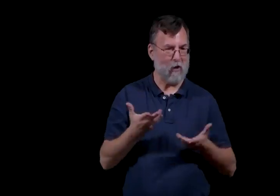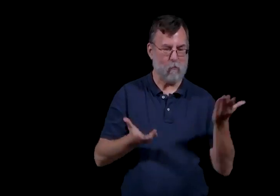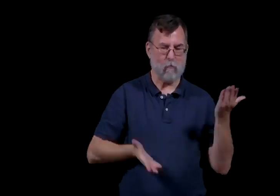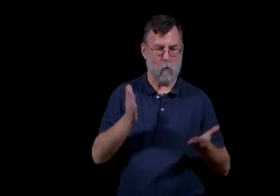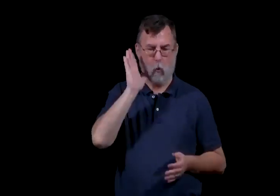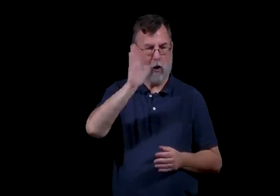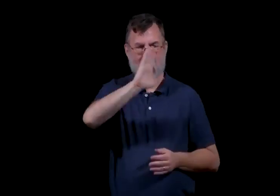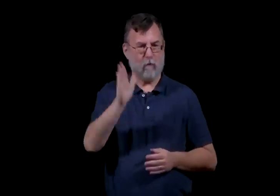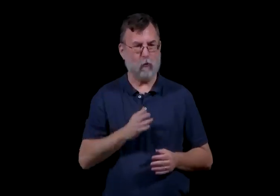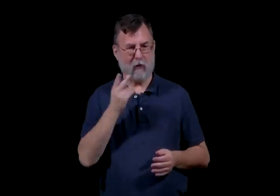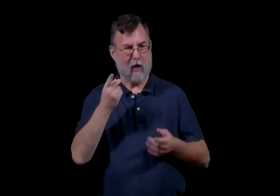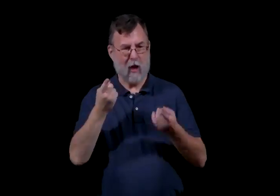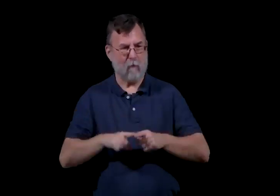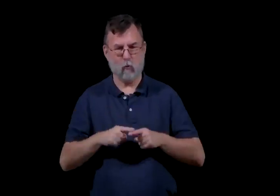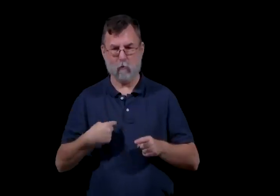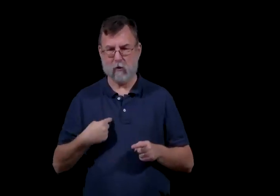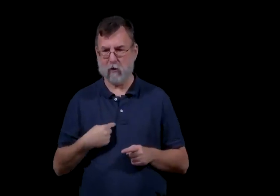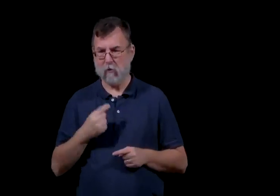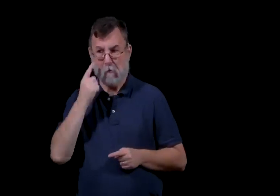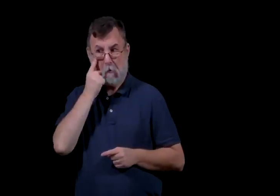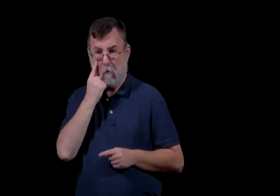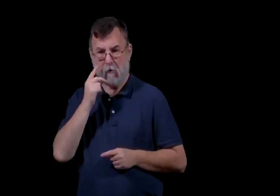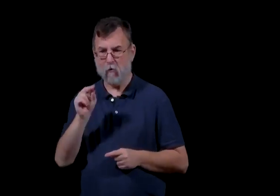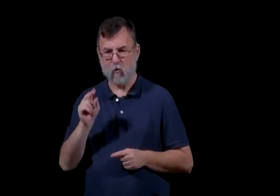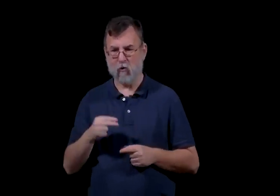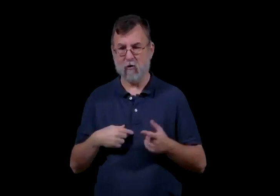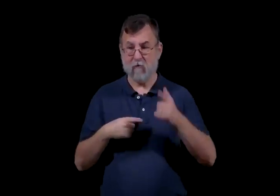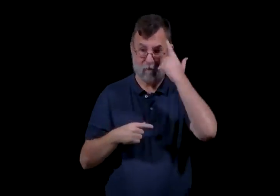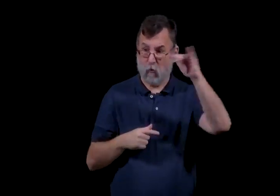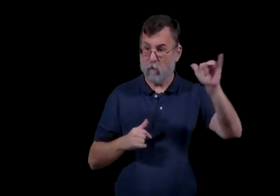That's something far in the future. I don't think it's going to ever see, I don't